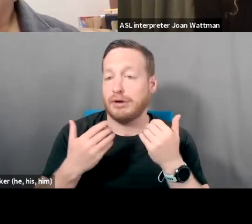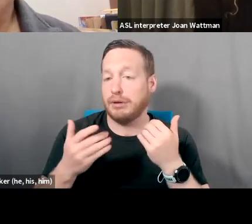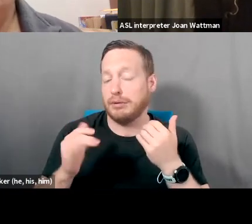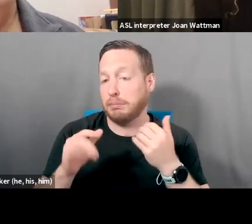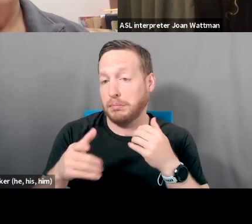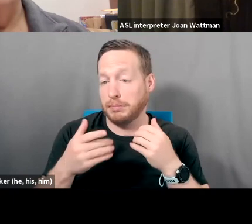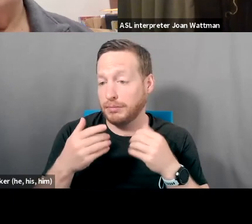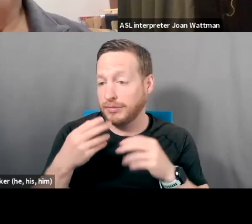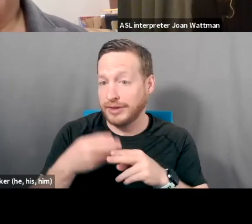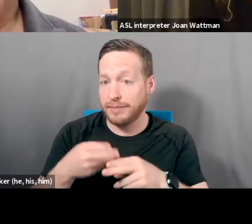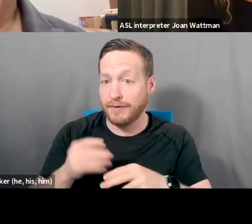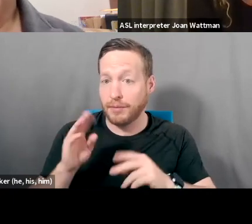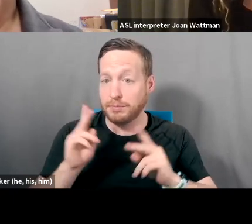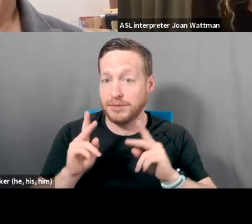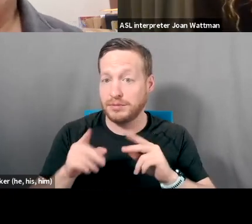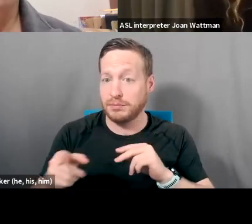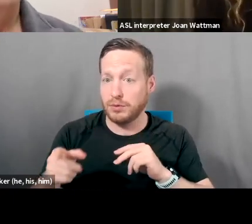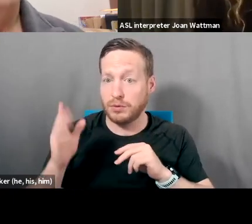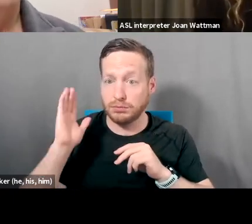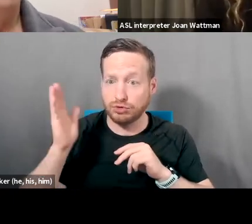start maybe